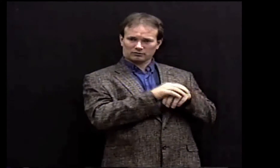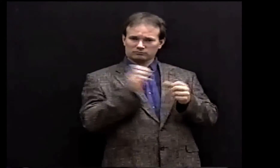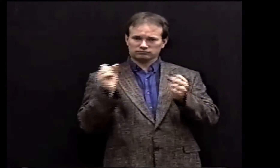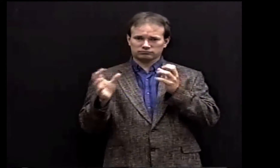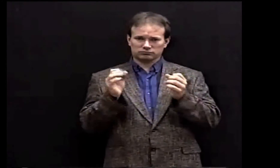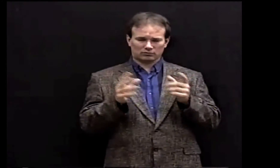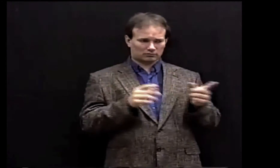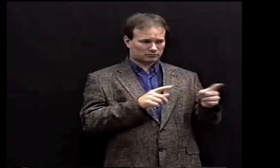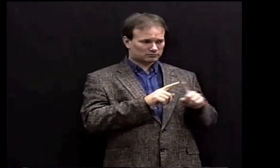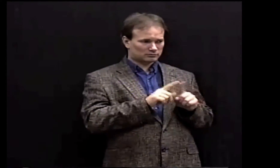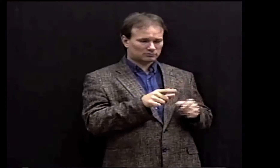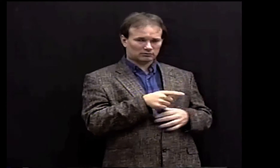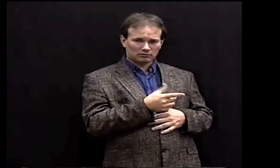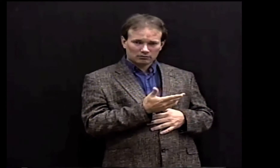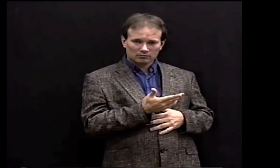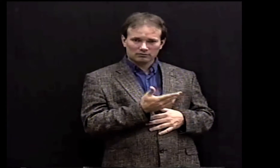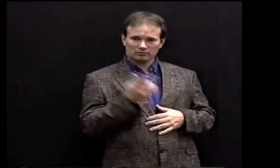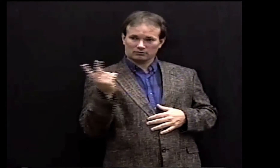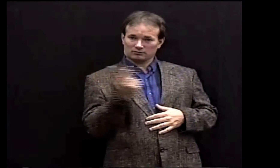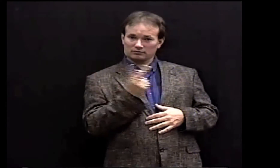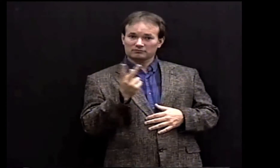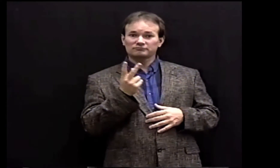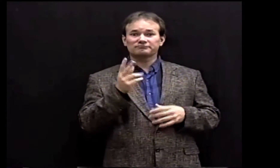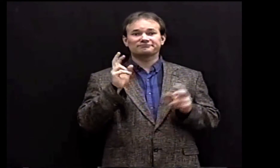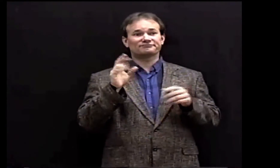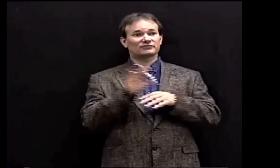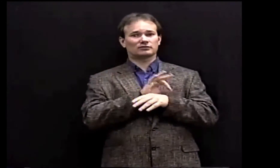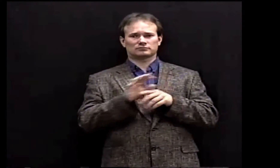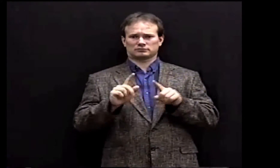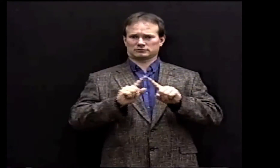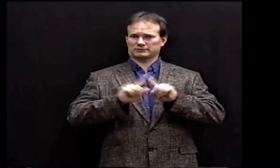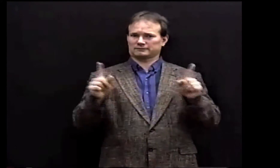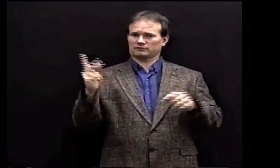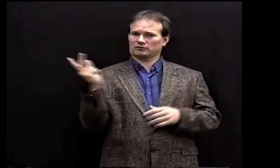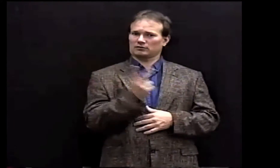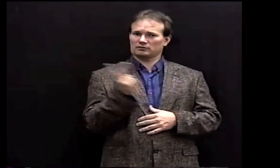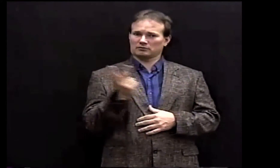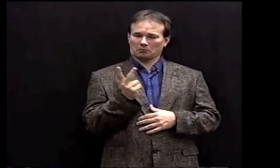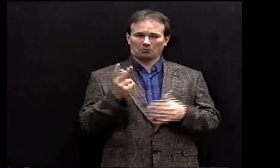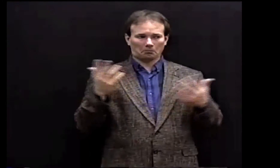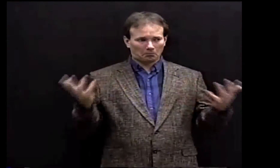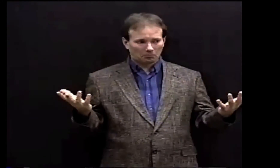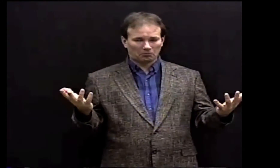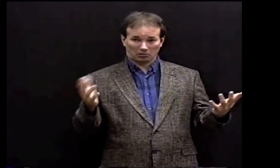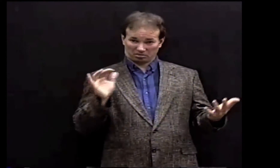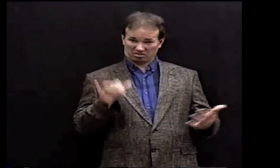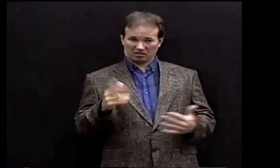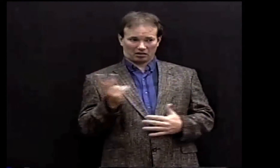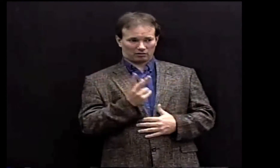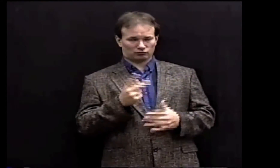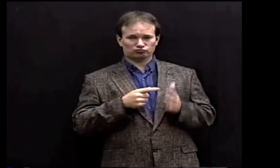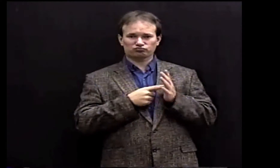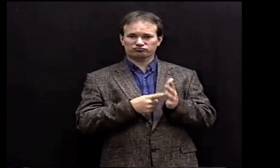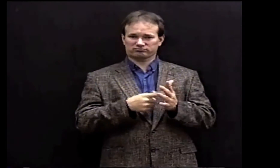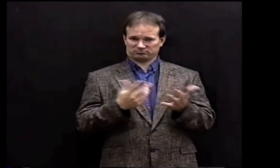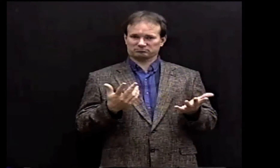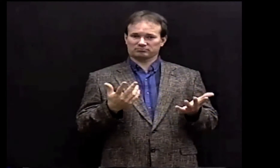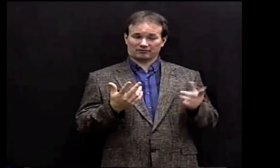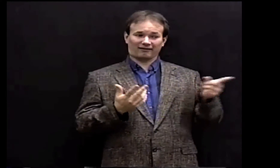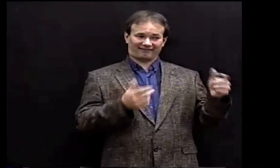captions, but for face-to-face communications, they will use ASL. Those videos clearly showed how differently both groups use